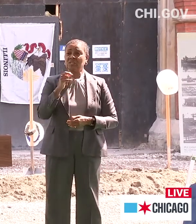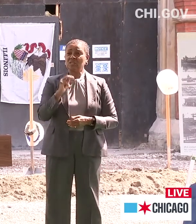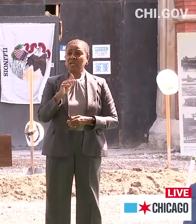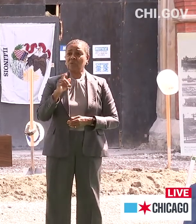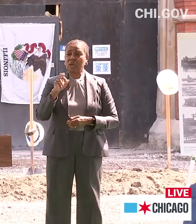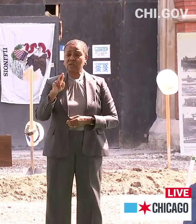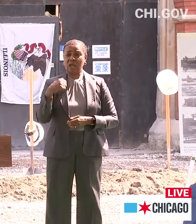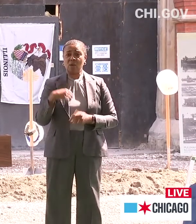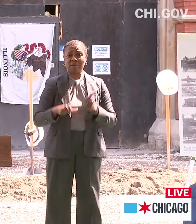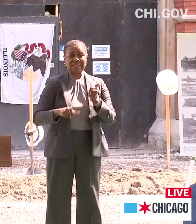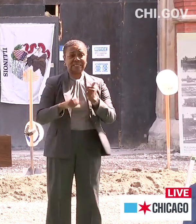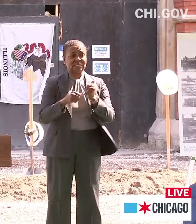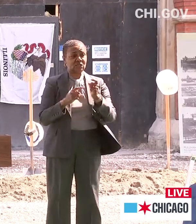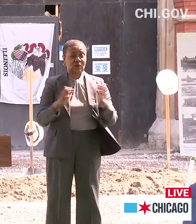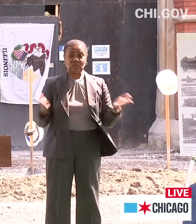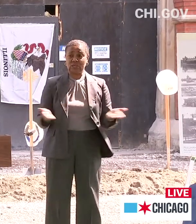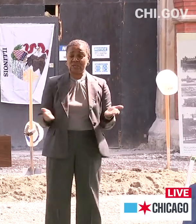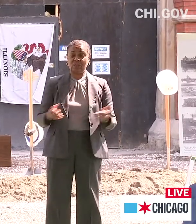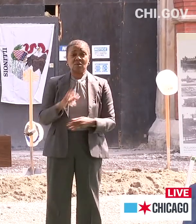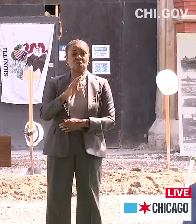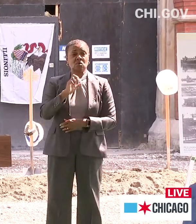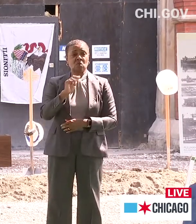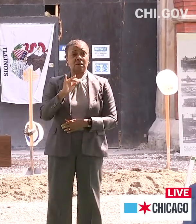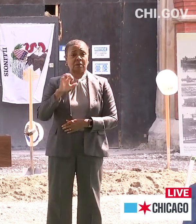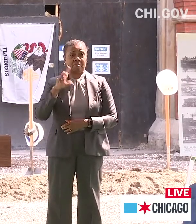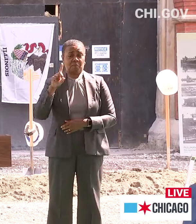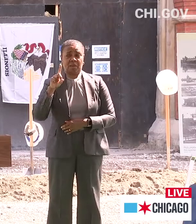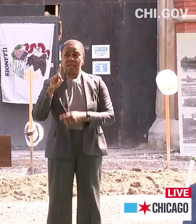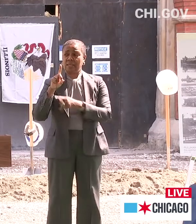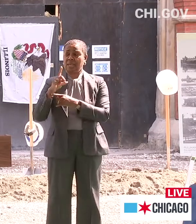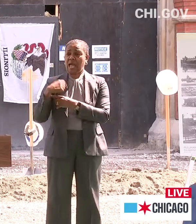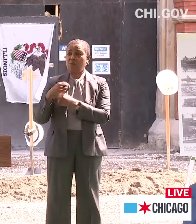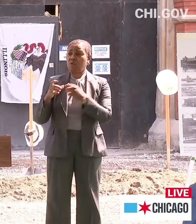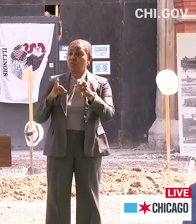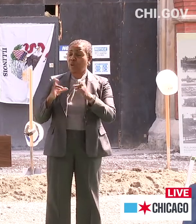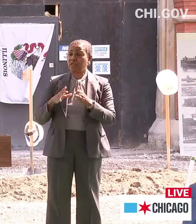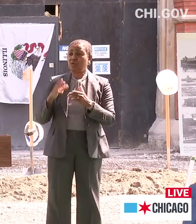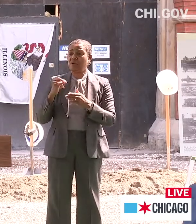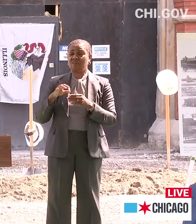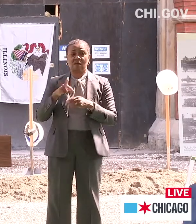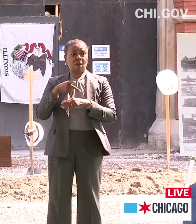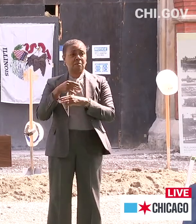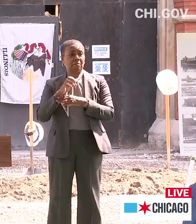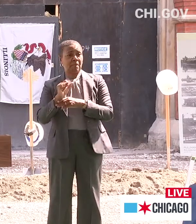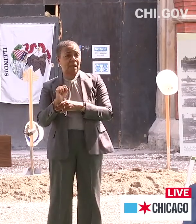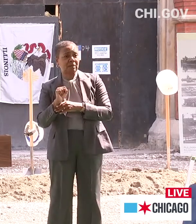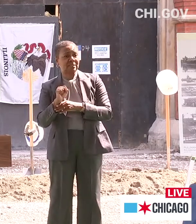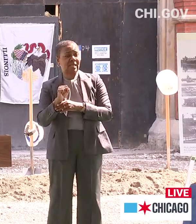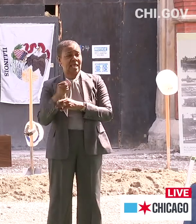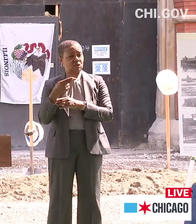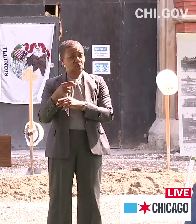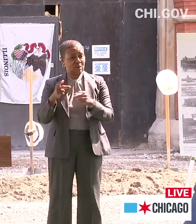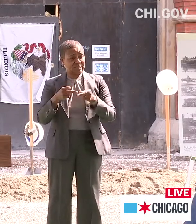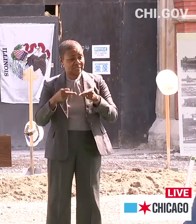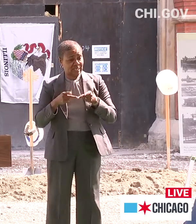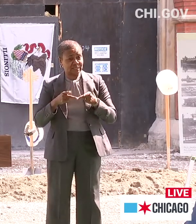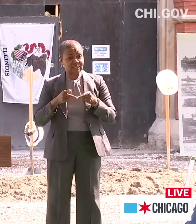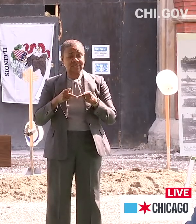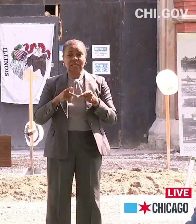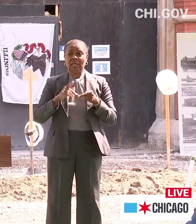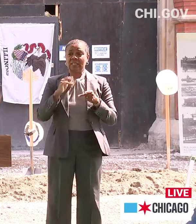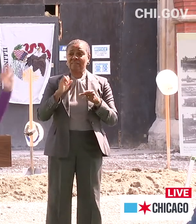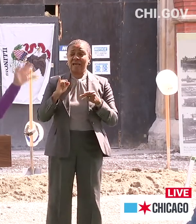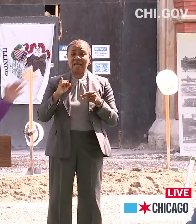is our assistant director who is here, Ryan Pren, who is our director of parks and our historic sites, to Levi, who's the